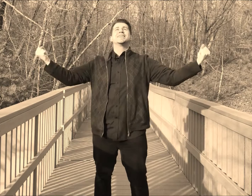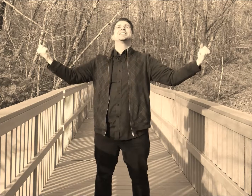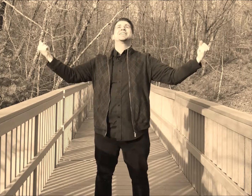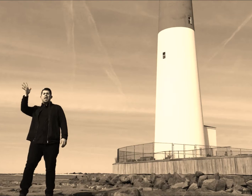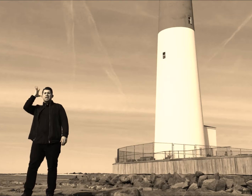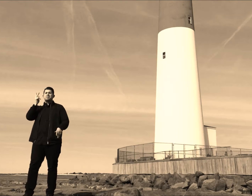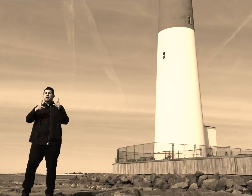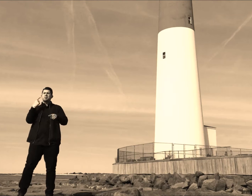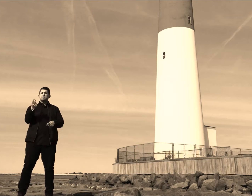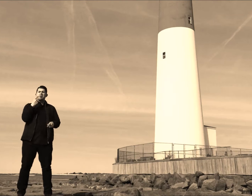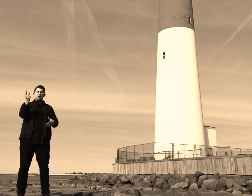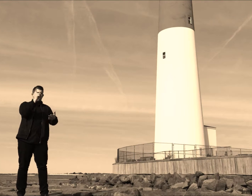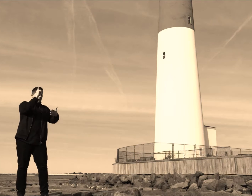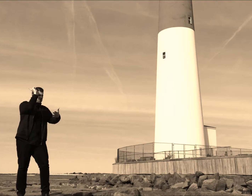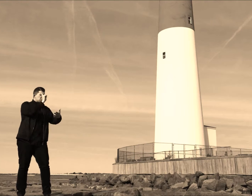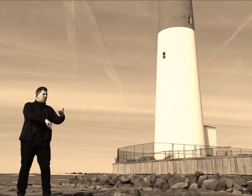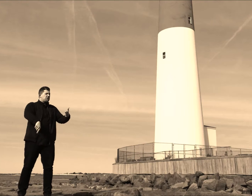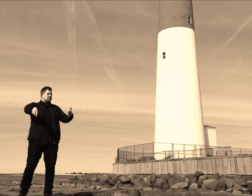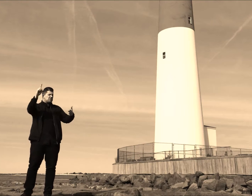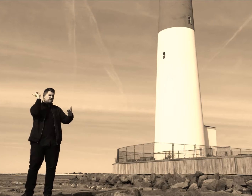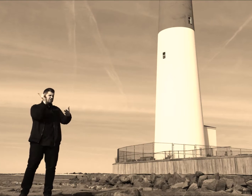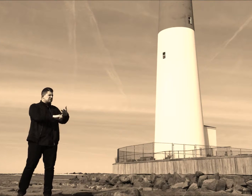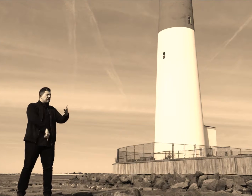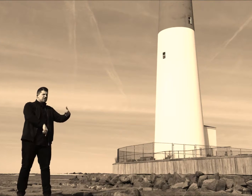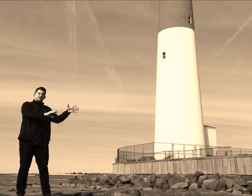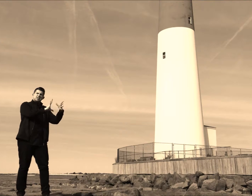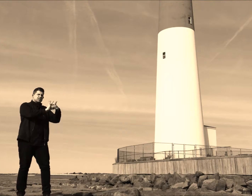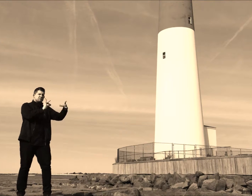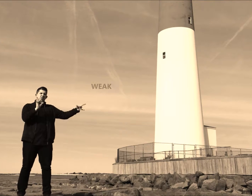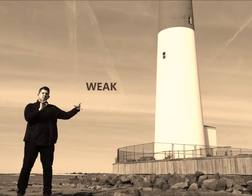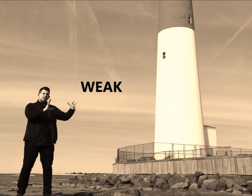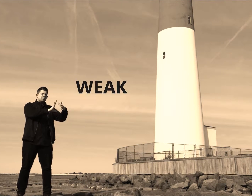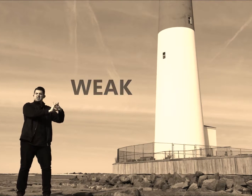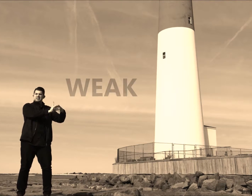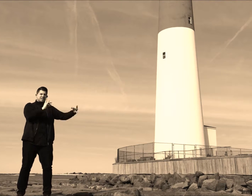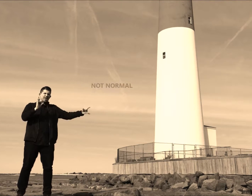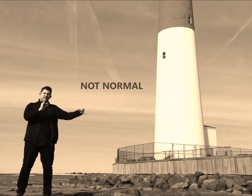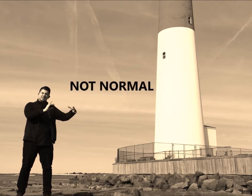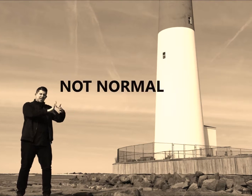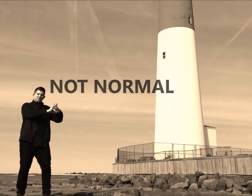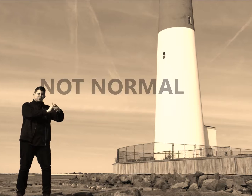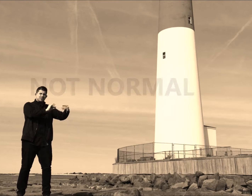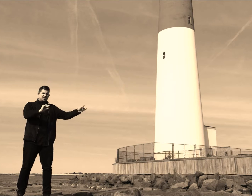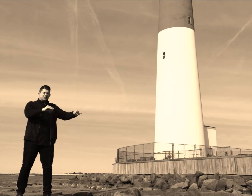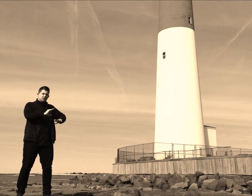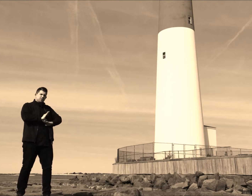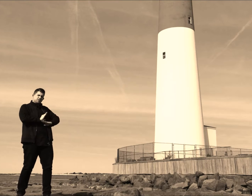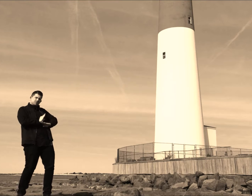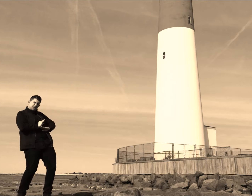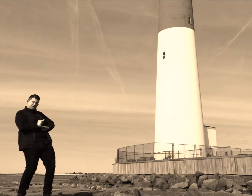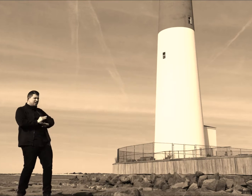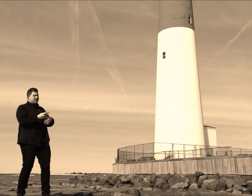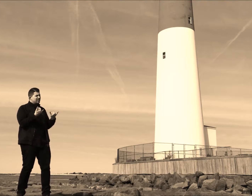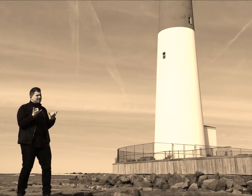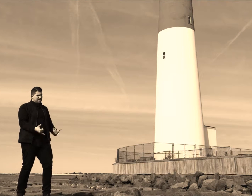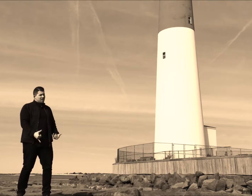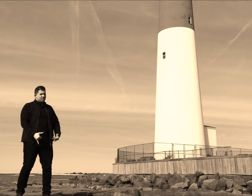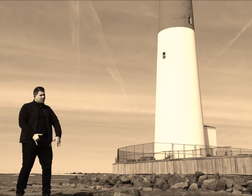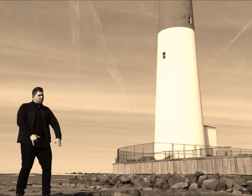Beat down on me, beat down like a waterfall Cause I can take on so much more than I had ever dreamed So beat down on